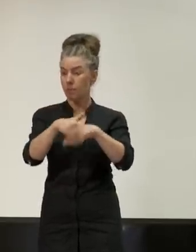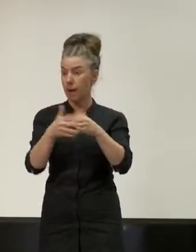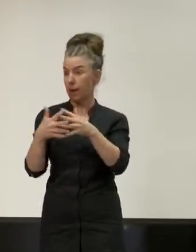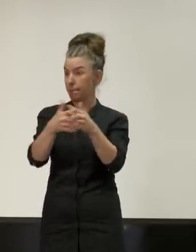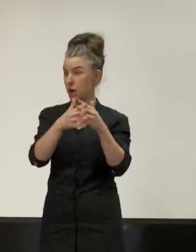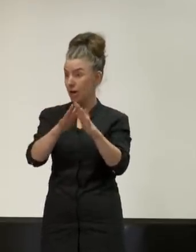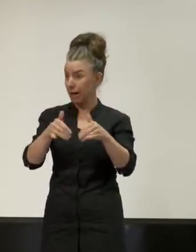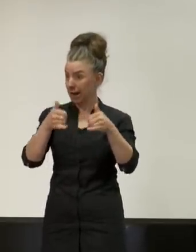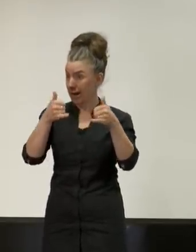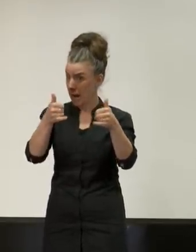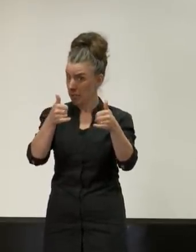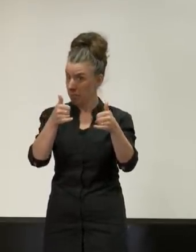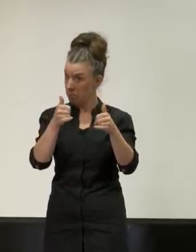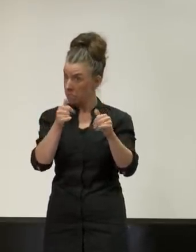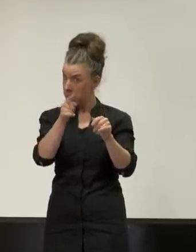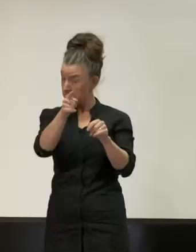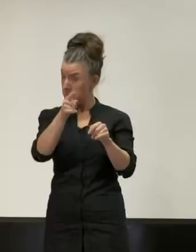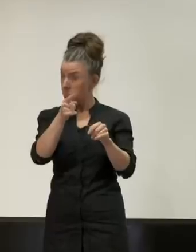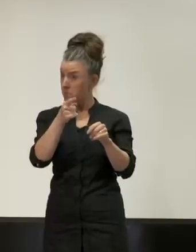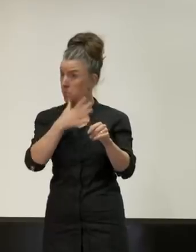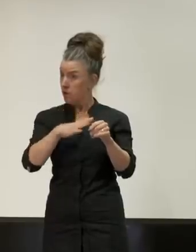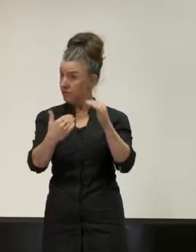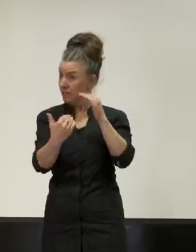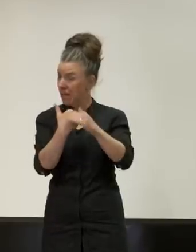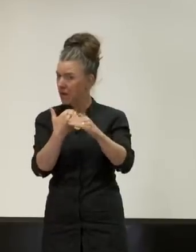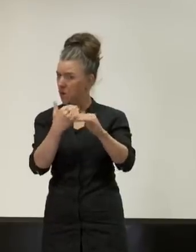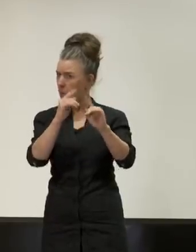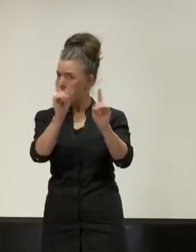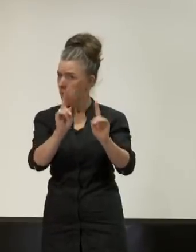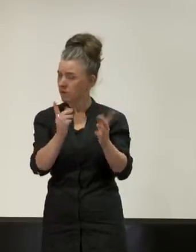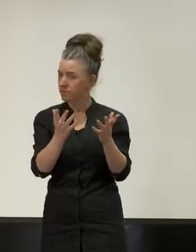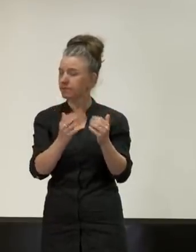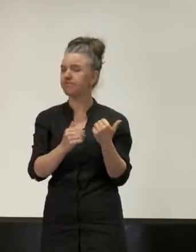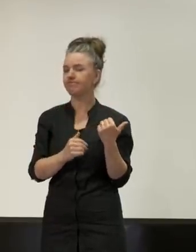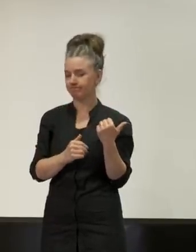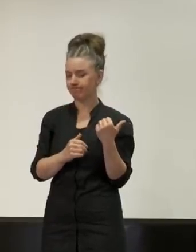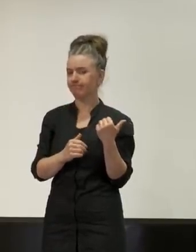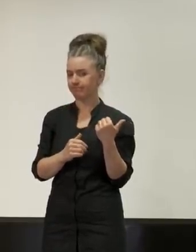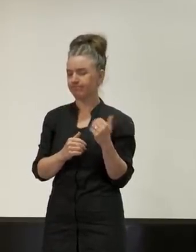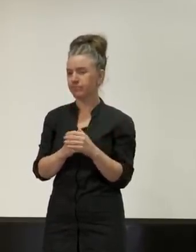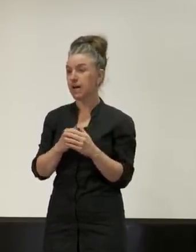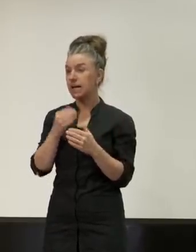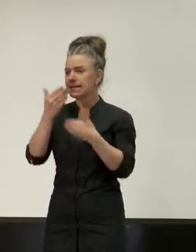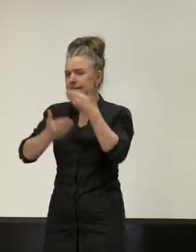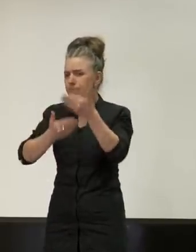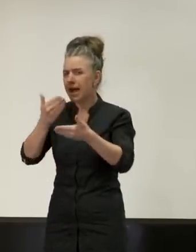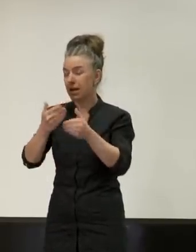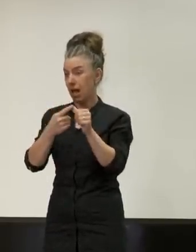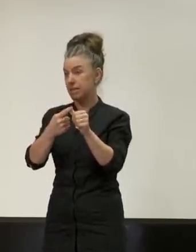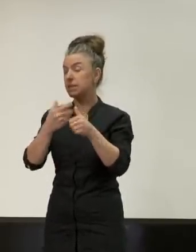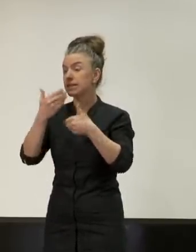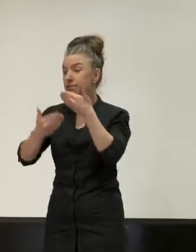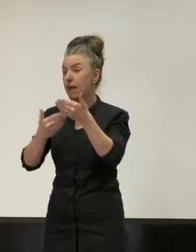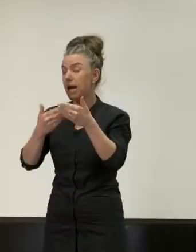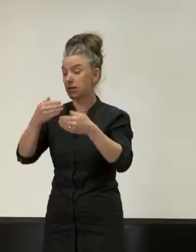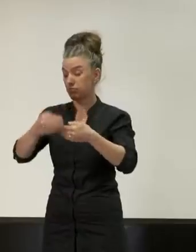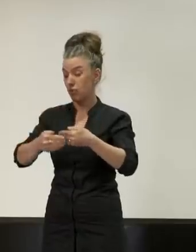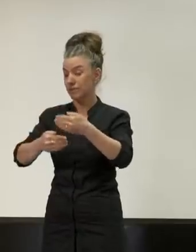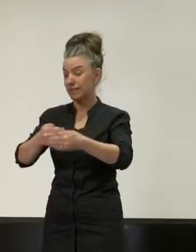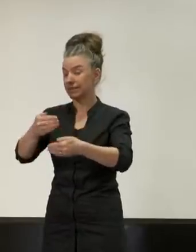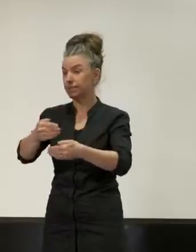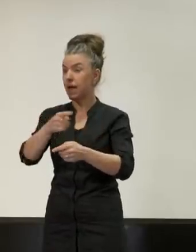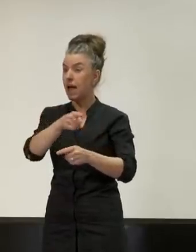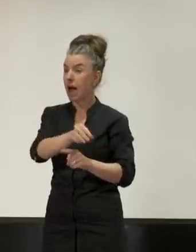at with the exemption that they've been calling? So the process that this goes through is that the application goes to